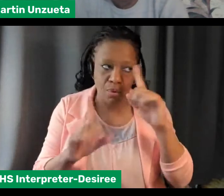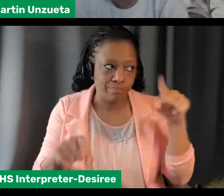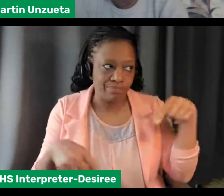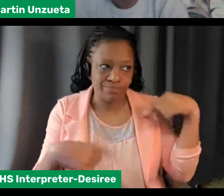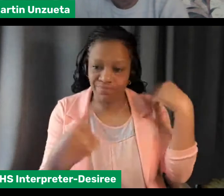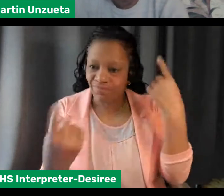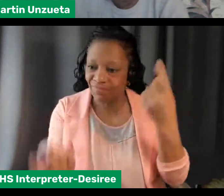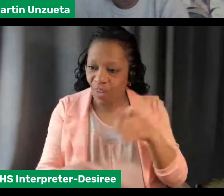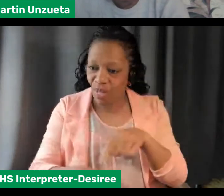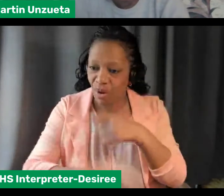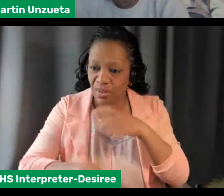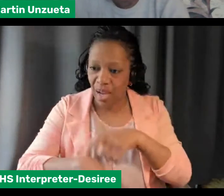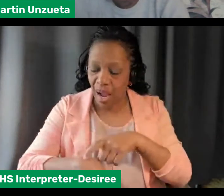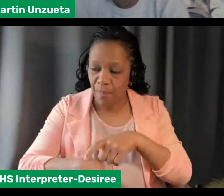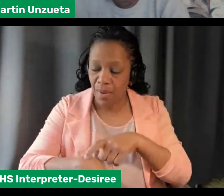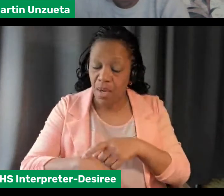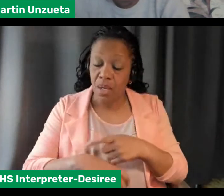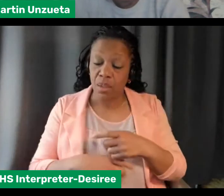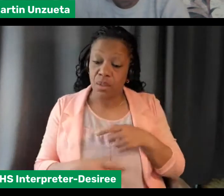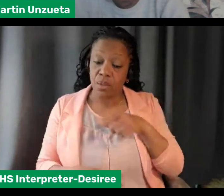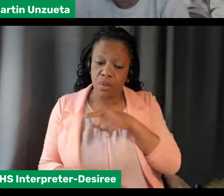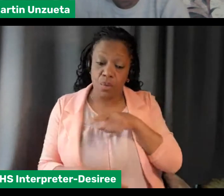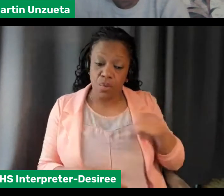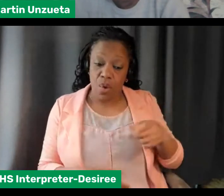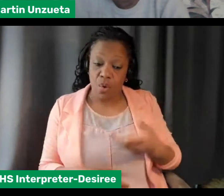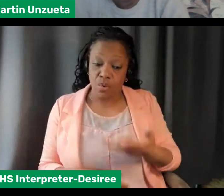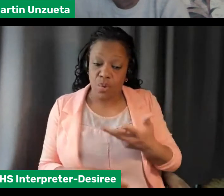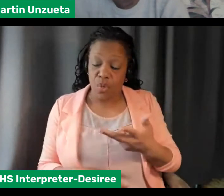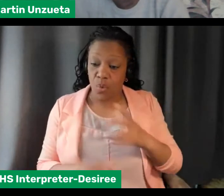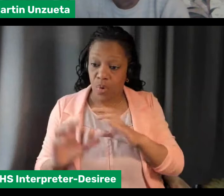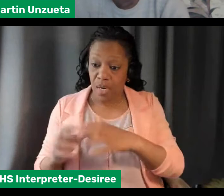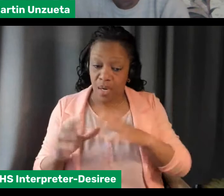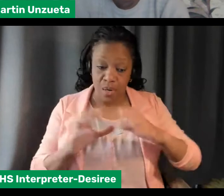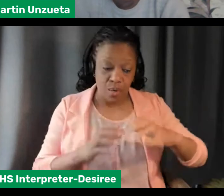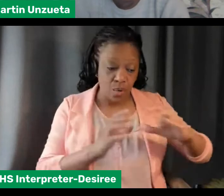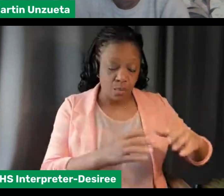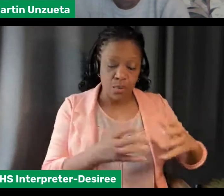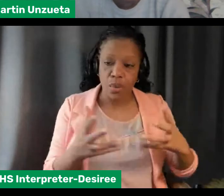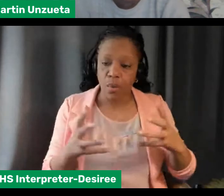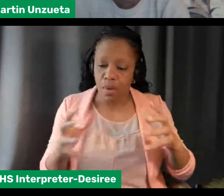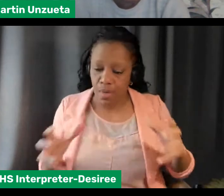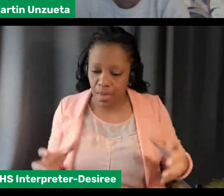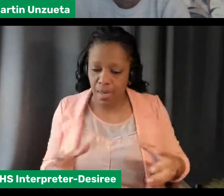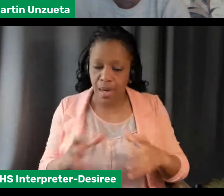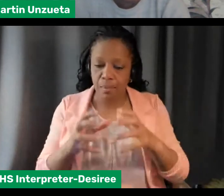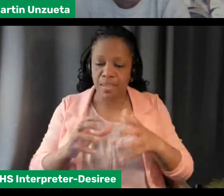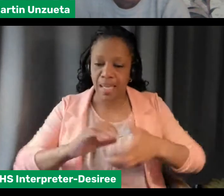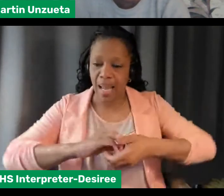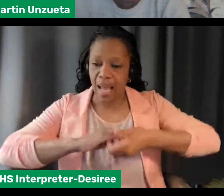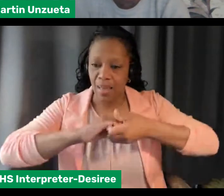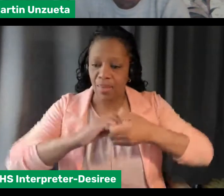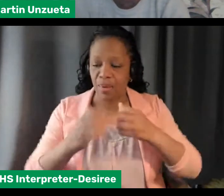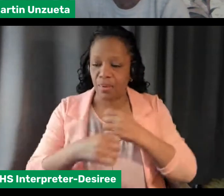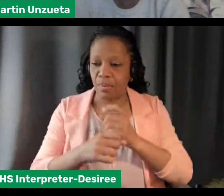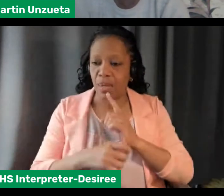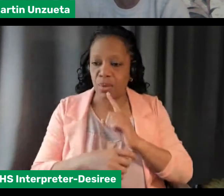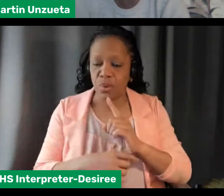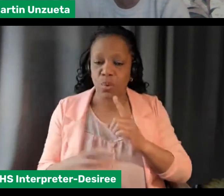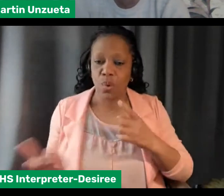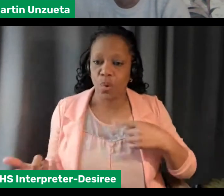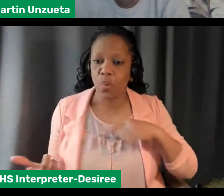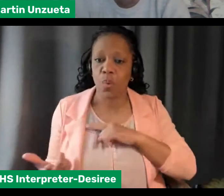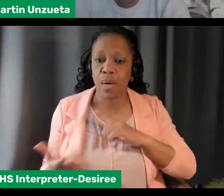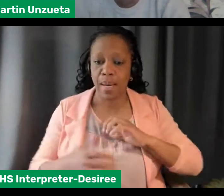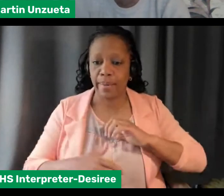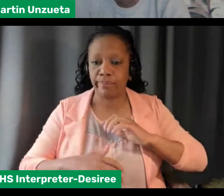want to come together and make sure that we are part of the work to build food sovereignty and